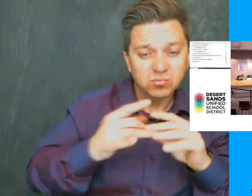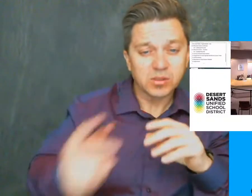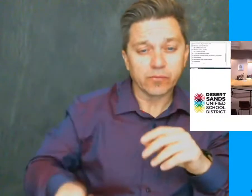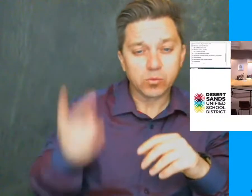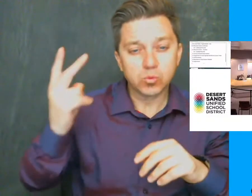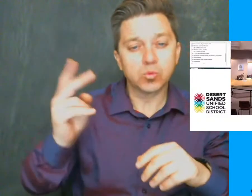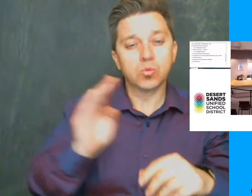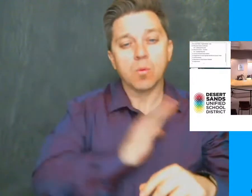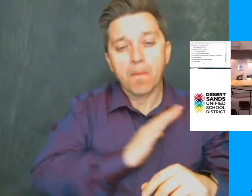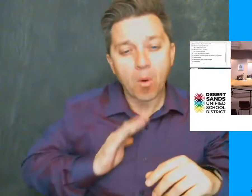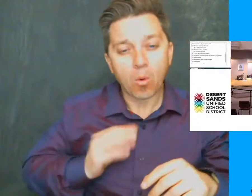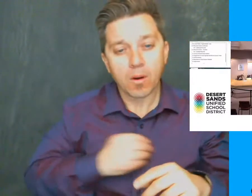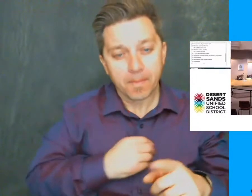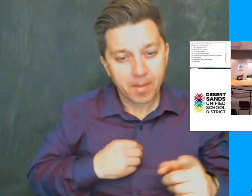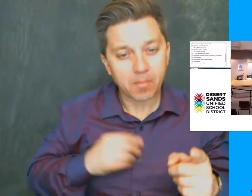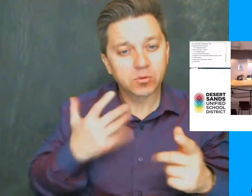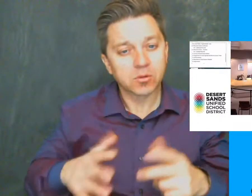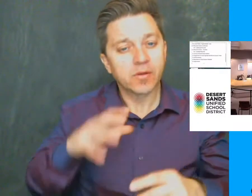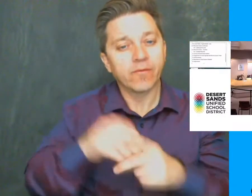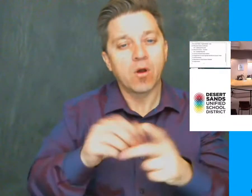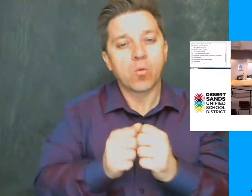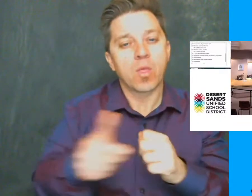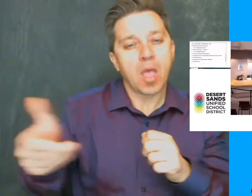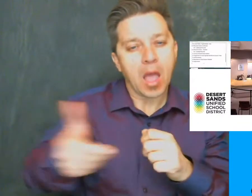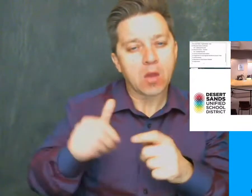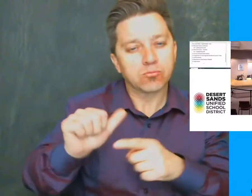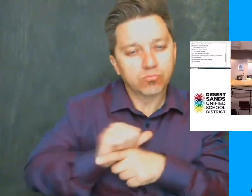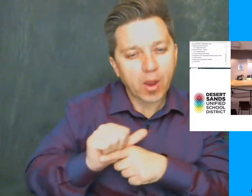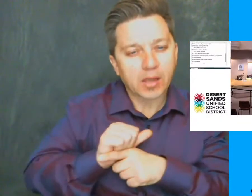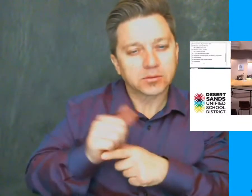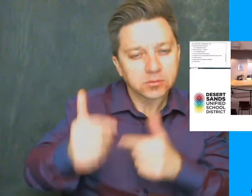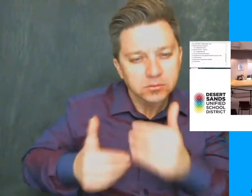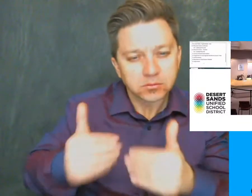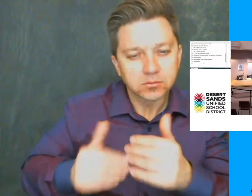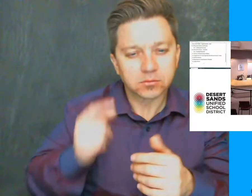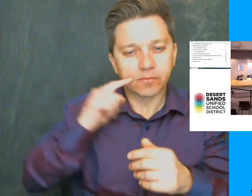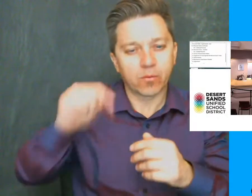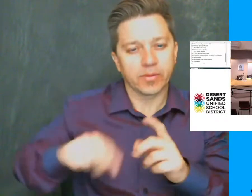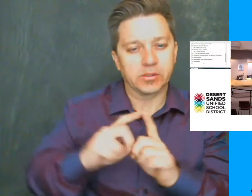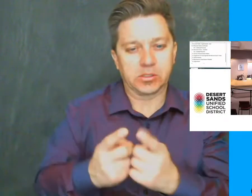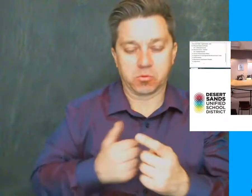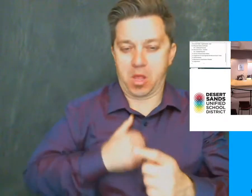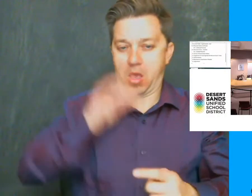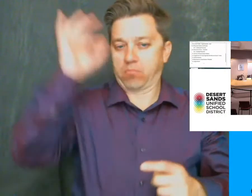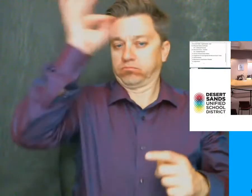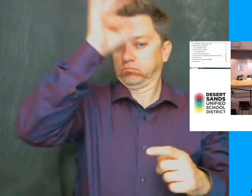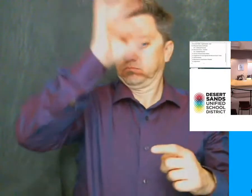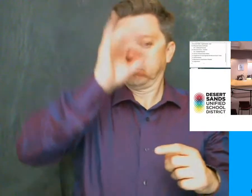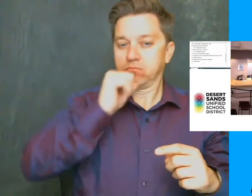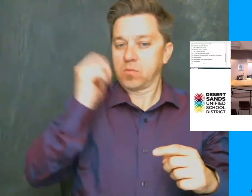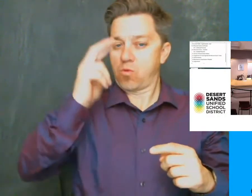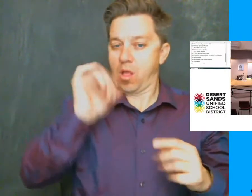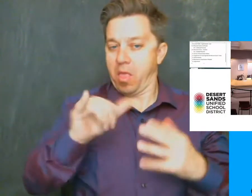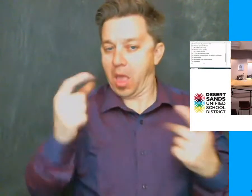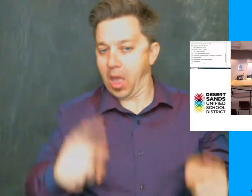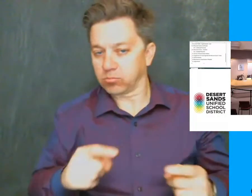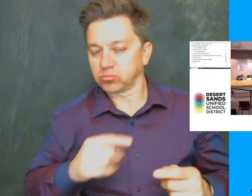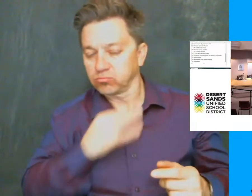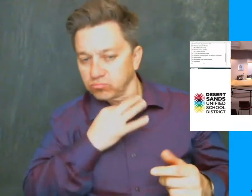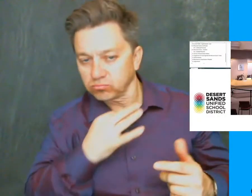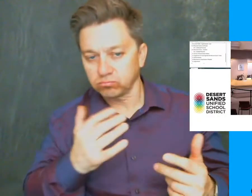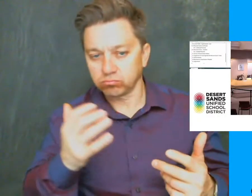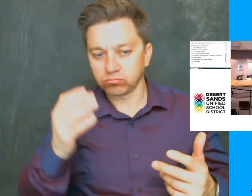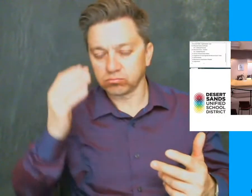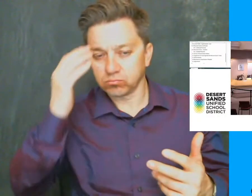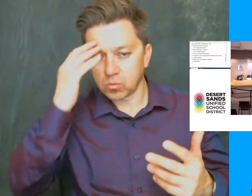have gotten involved in the hiring practices at this district, and I'm unaware that that's happened, so I'd like to follow up